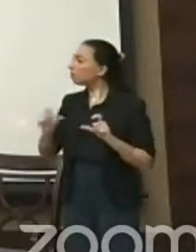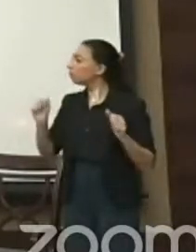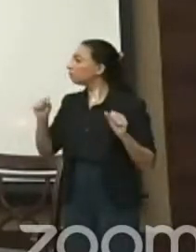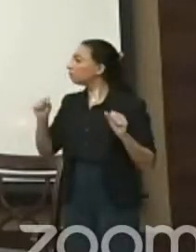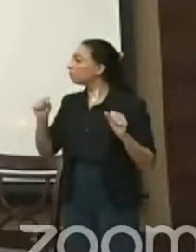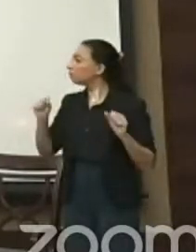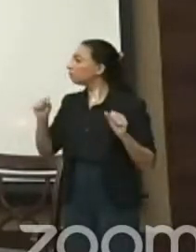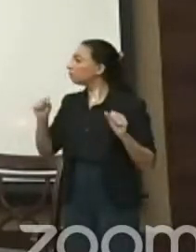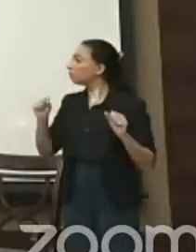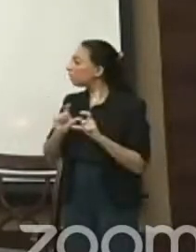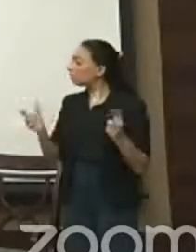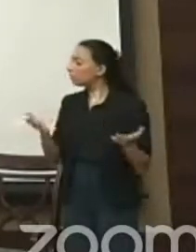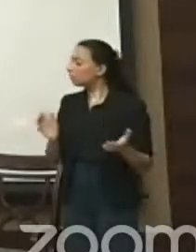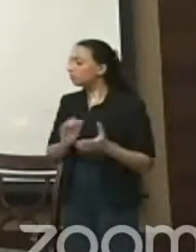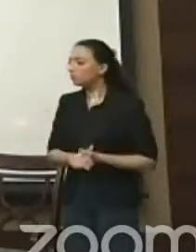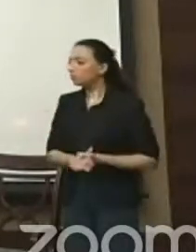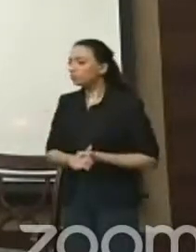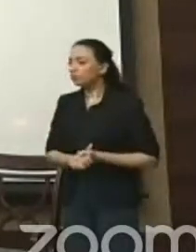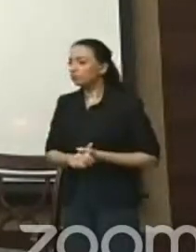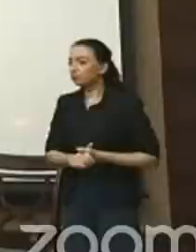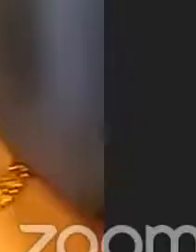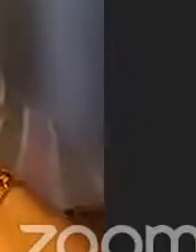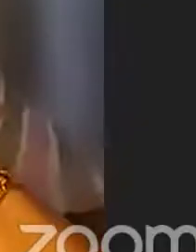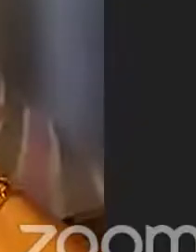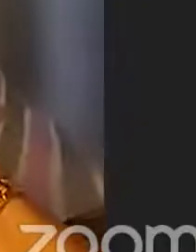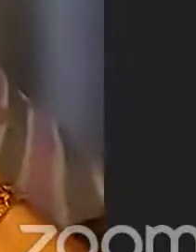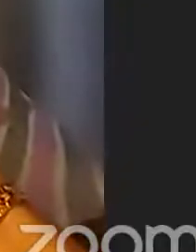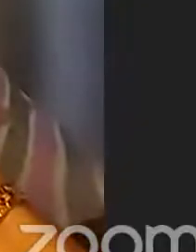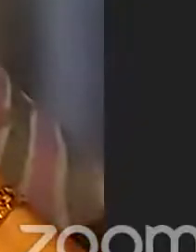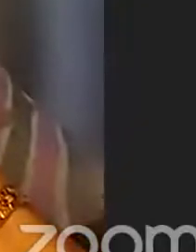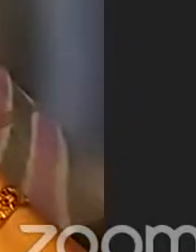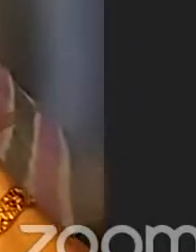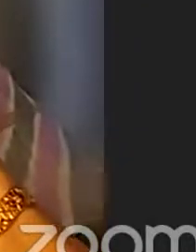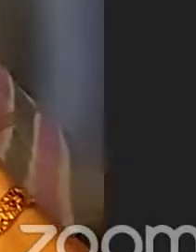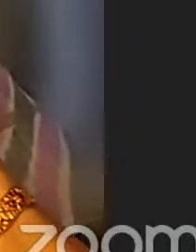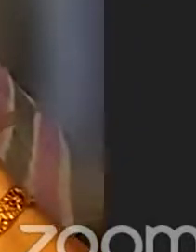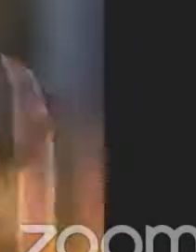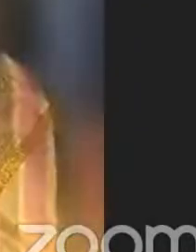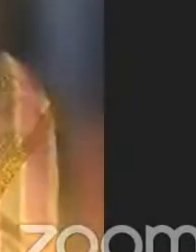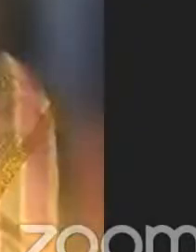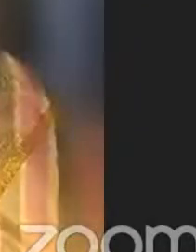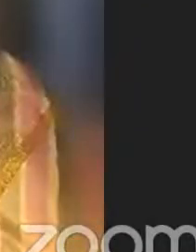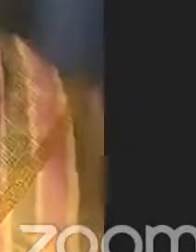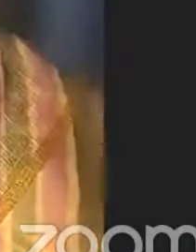Yes, it's clear. Please go ahead. Okay. I'm hearing my own echo.